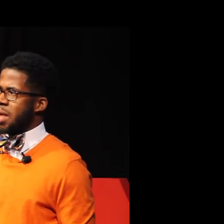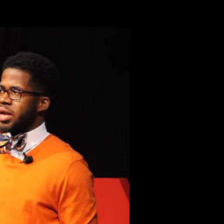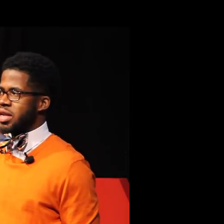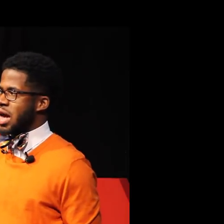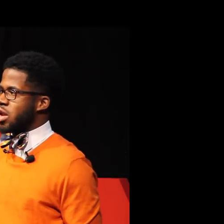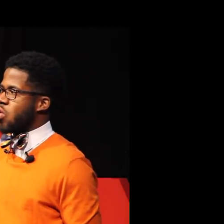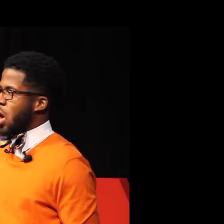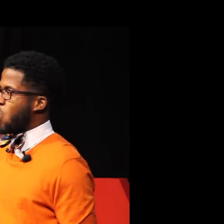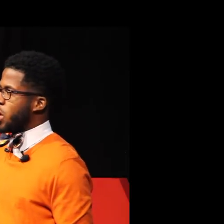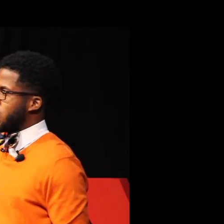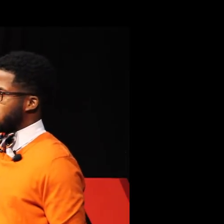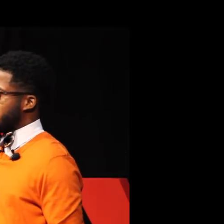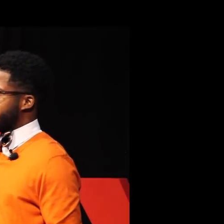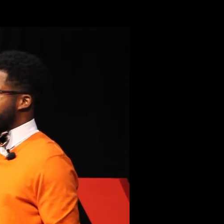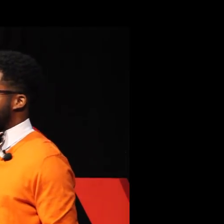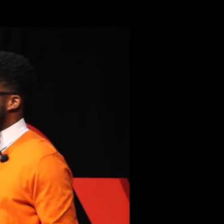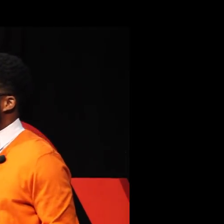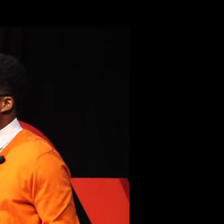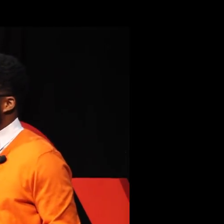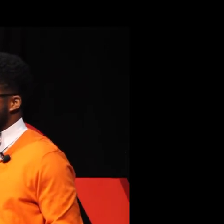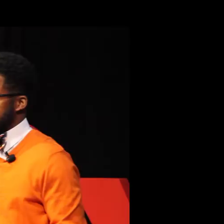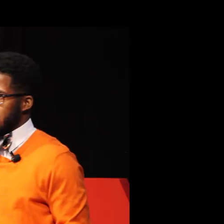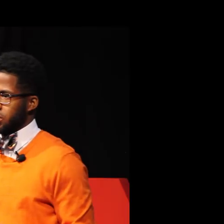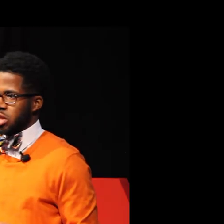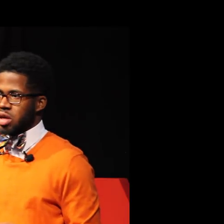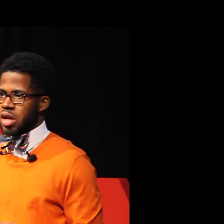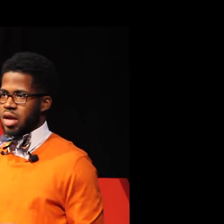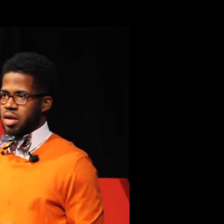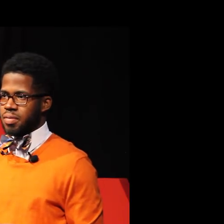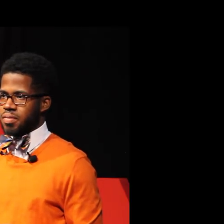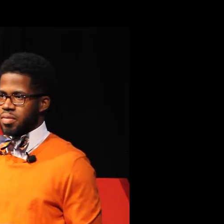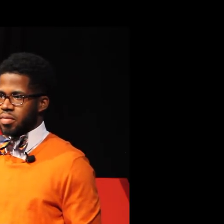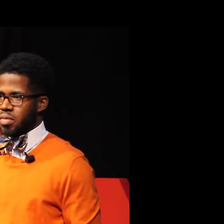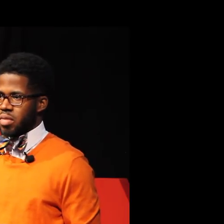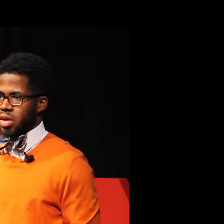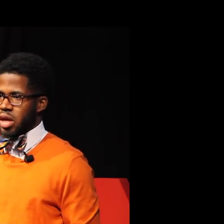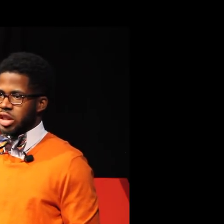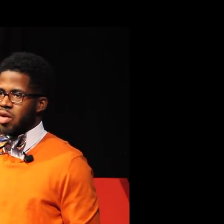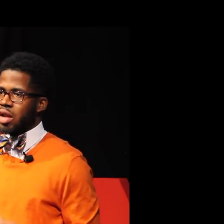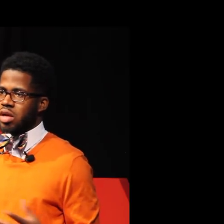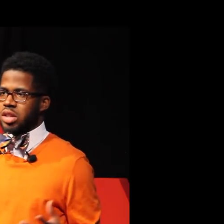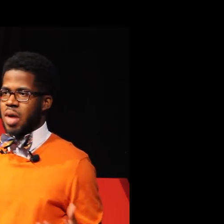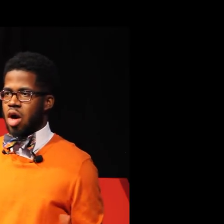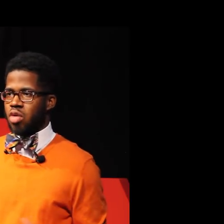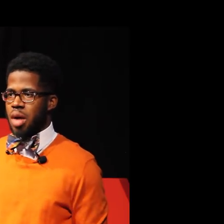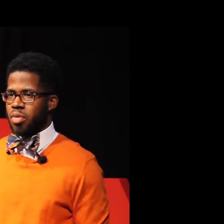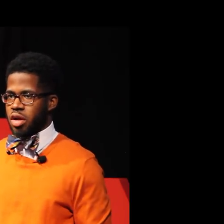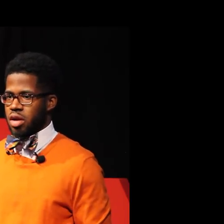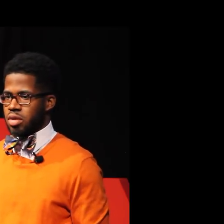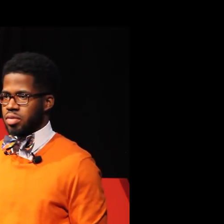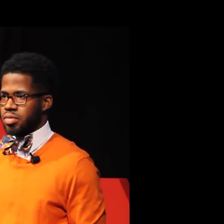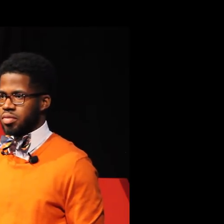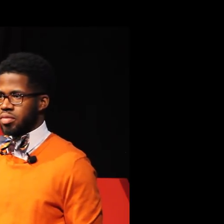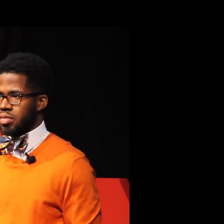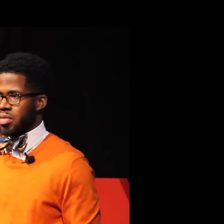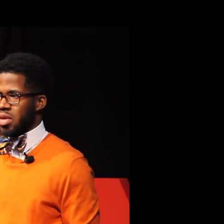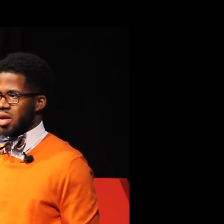At the time, I did not know what I wanted or even what I envisioned this kingdom to look like. And so I looked to my own